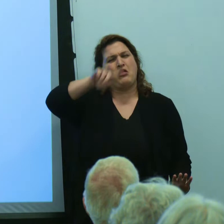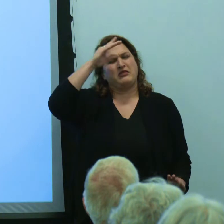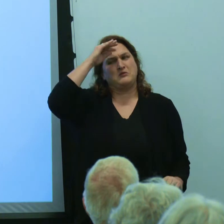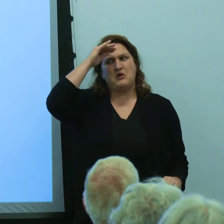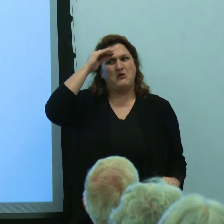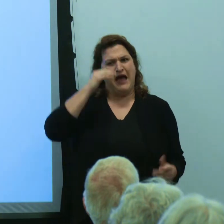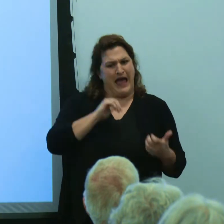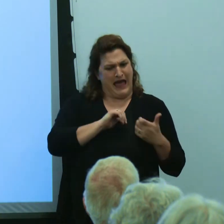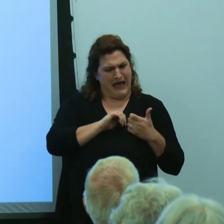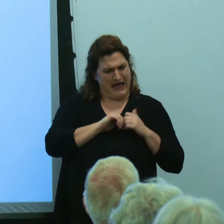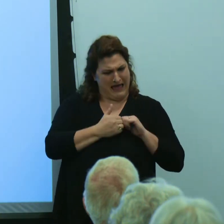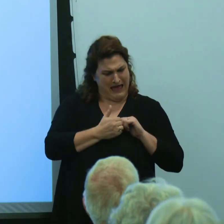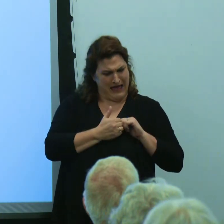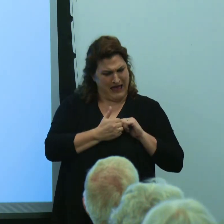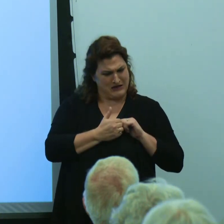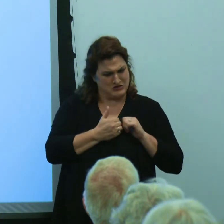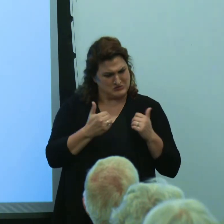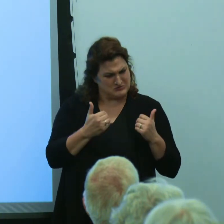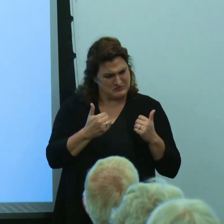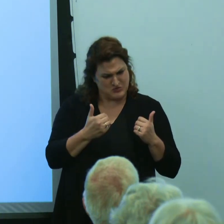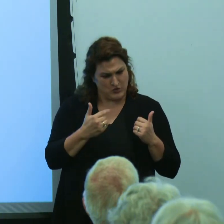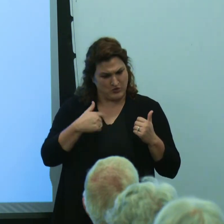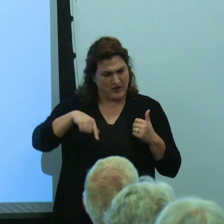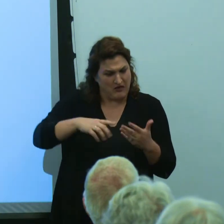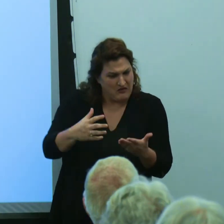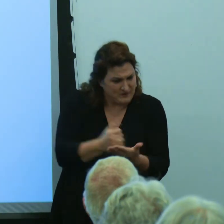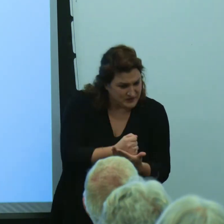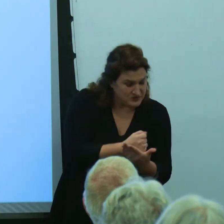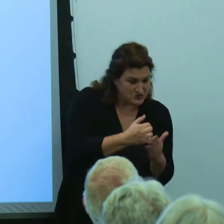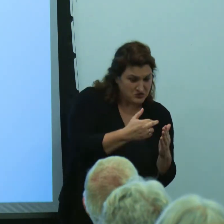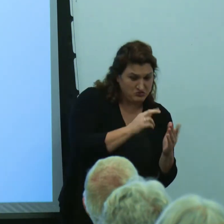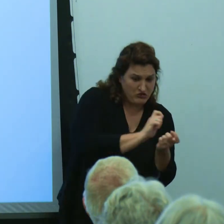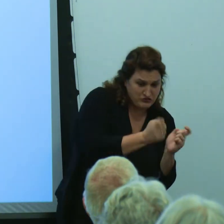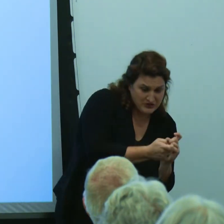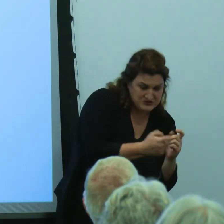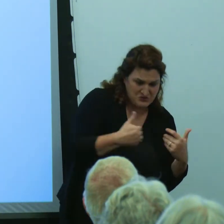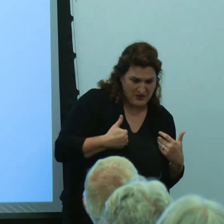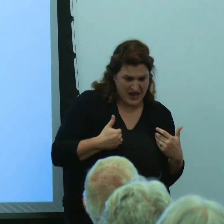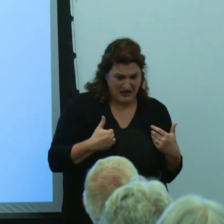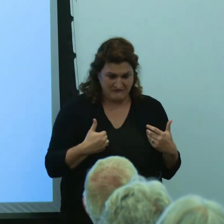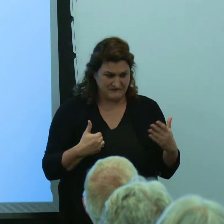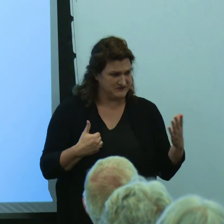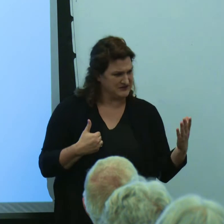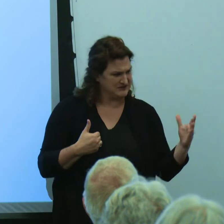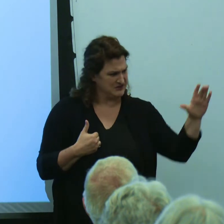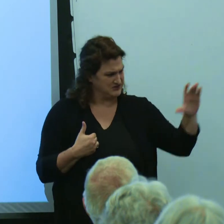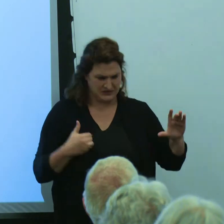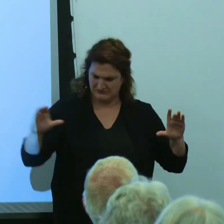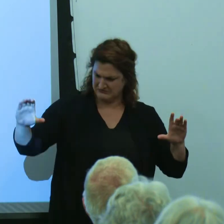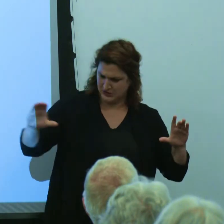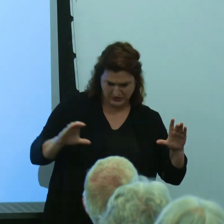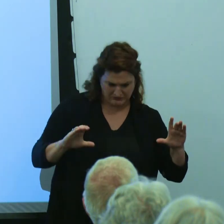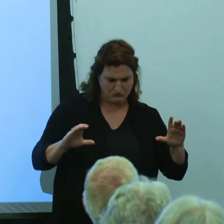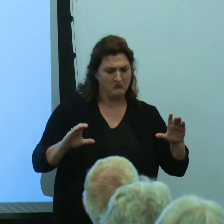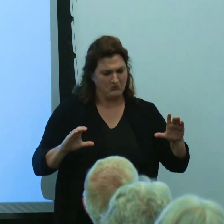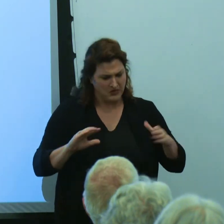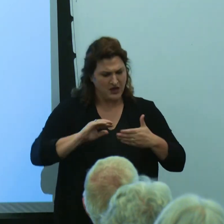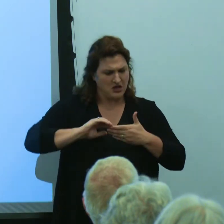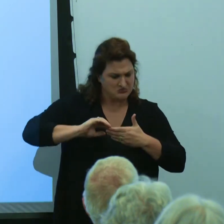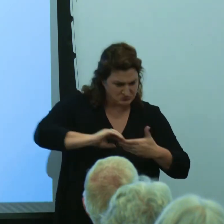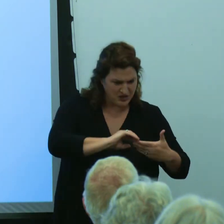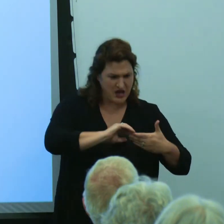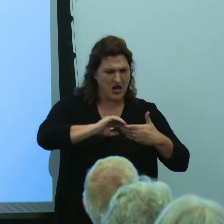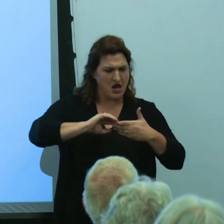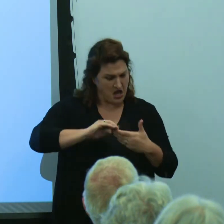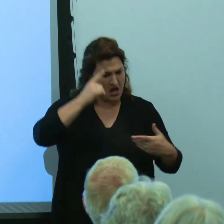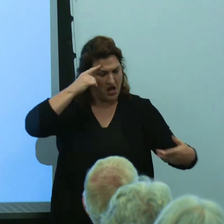how is it we got a reform that was a little bit of this and a little bit of that, and it was a compromise, you know, that the professor